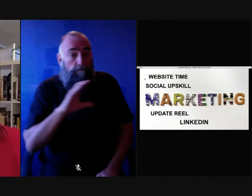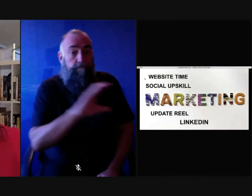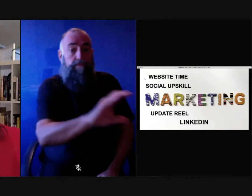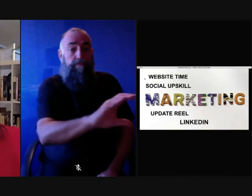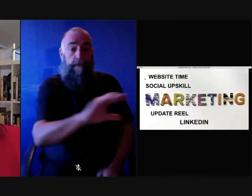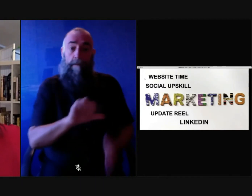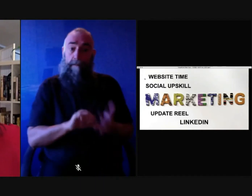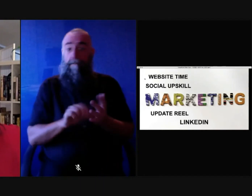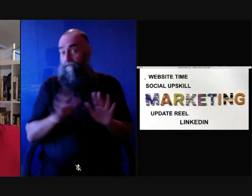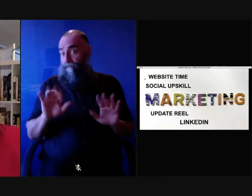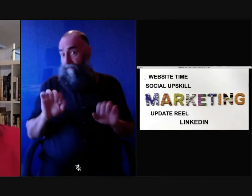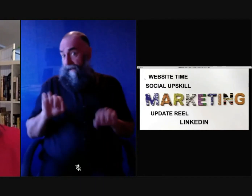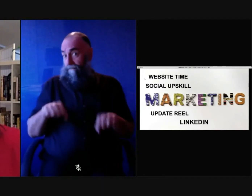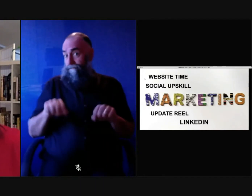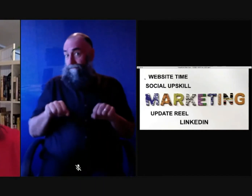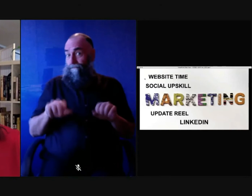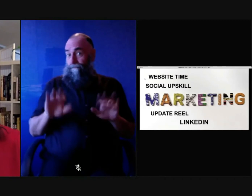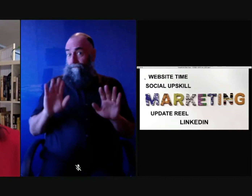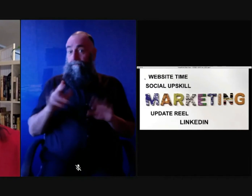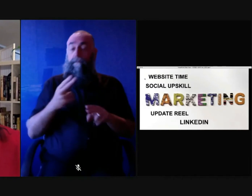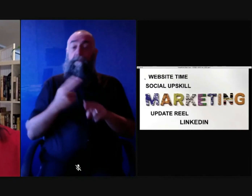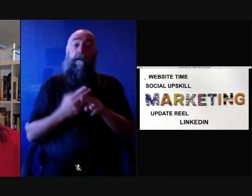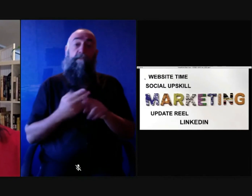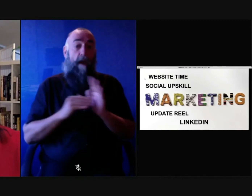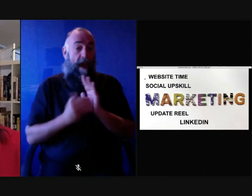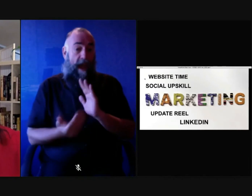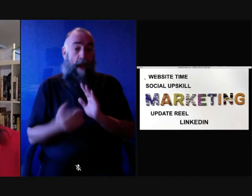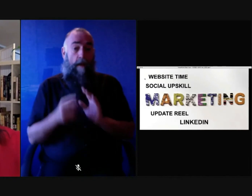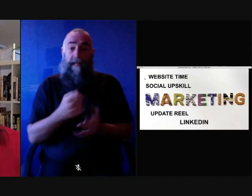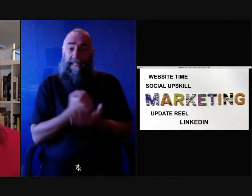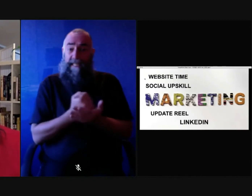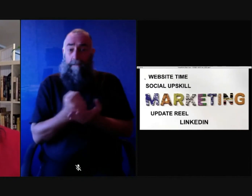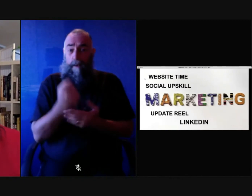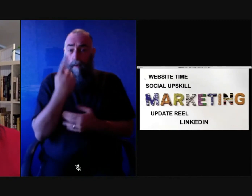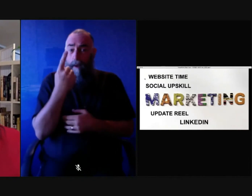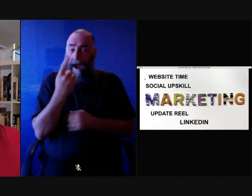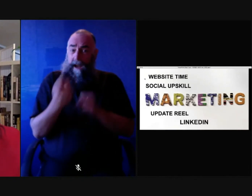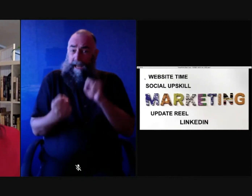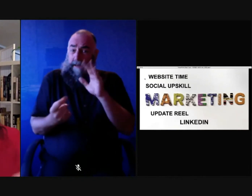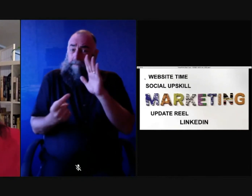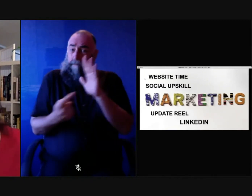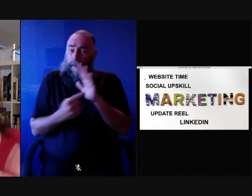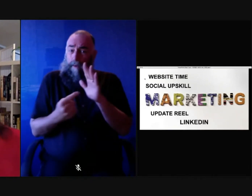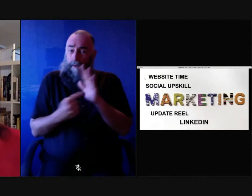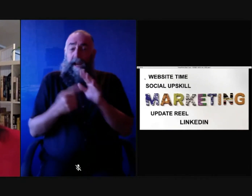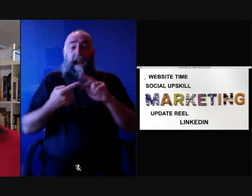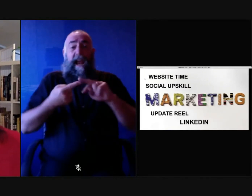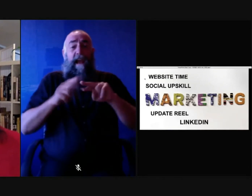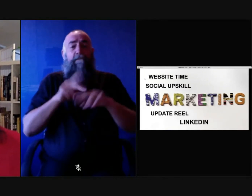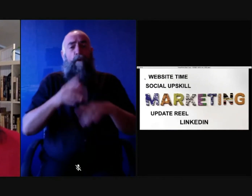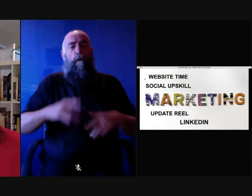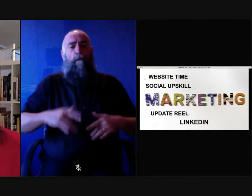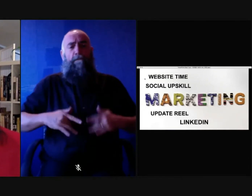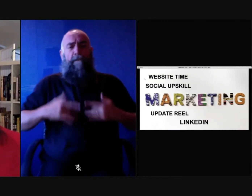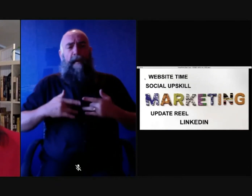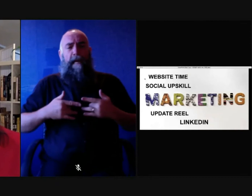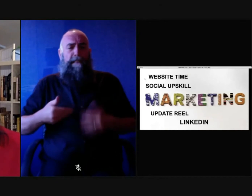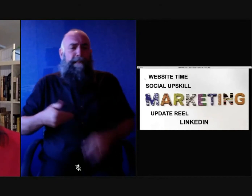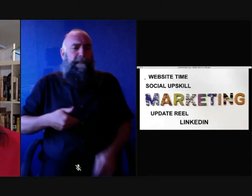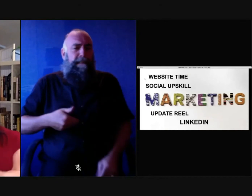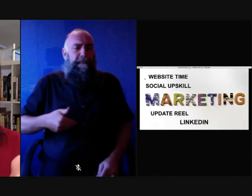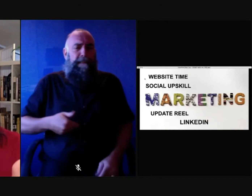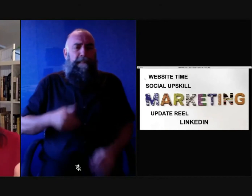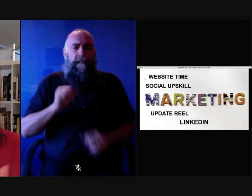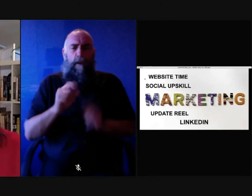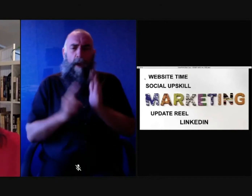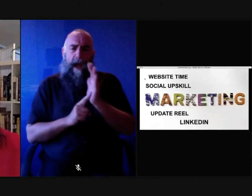Yeah, I know. At this time, that's even more important than ever. So if you feel like your LinkedIn game is as